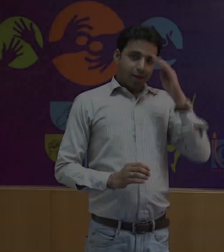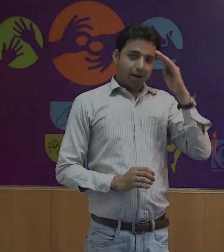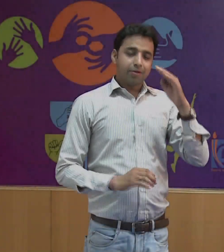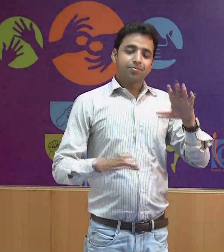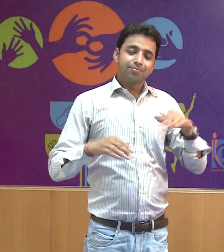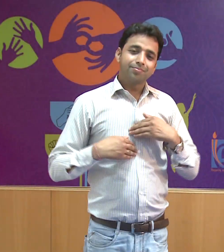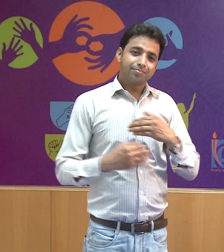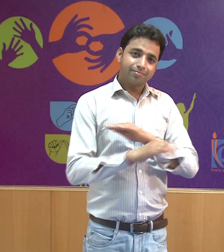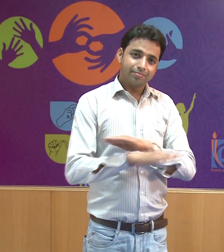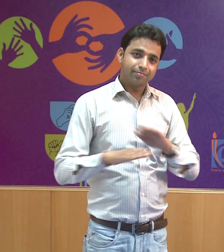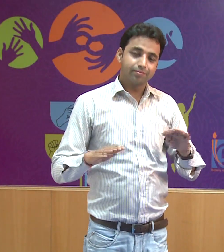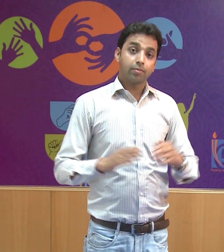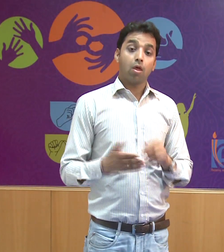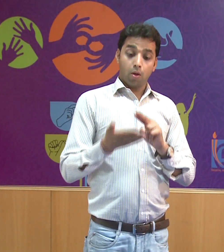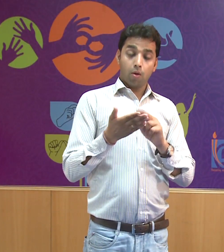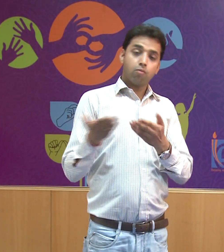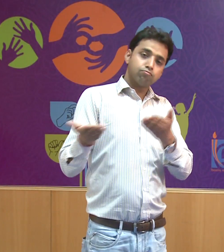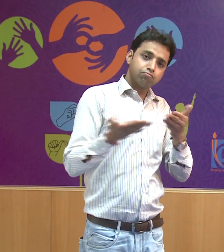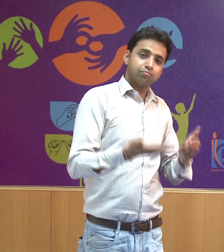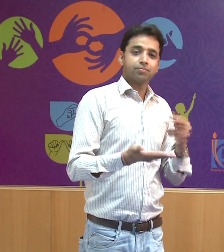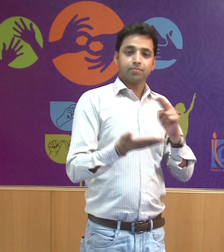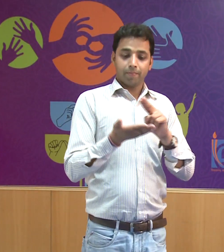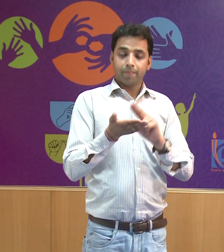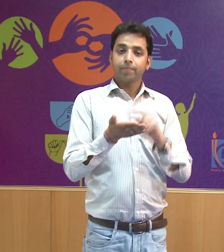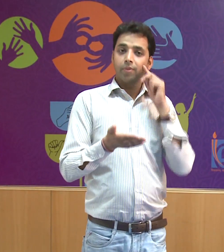Hello learners, welcome to NIOS.